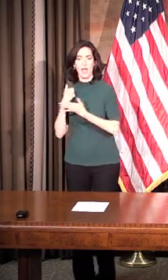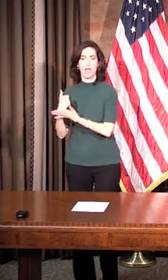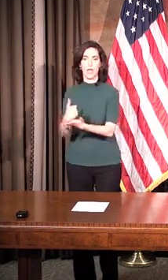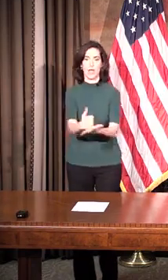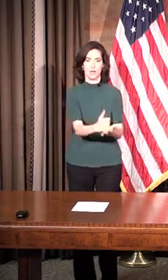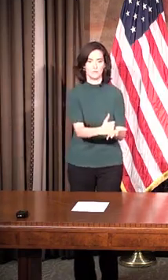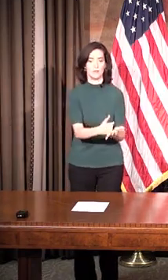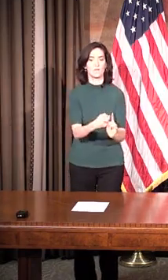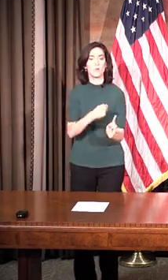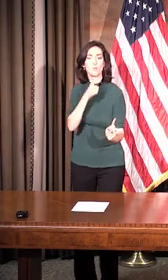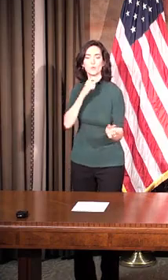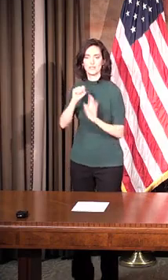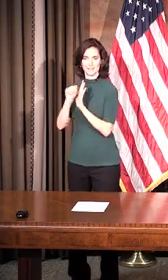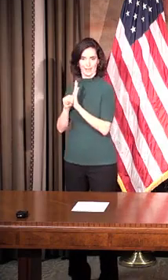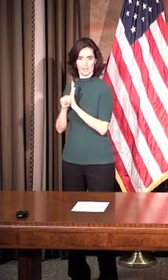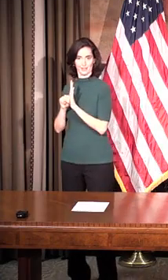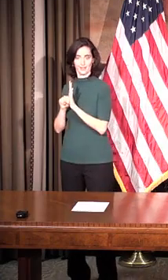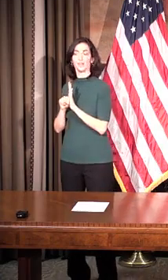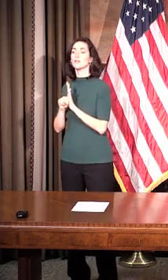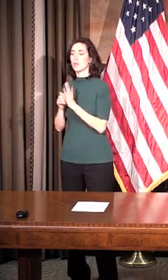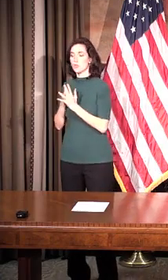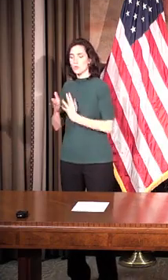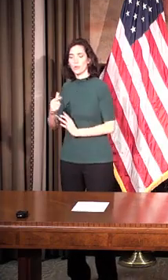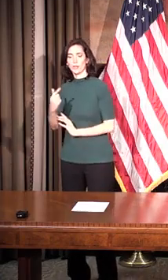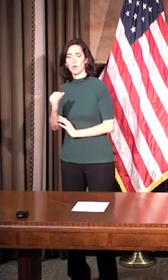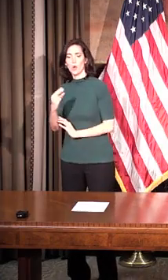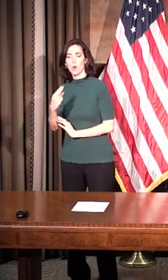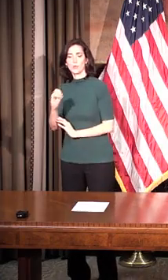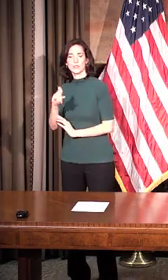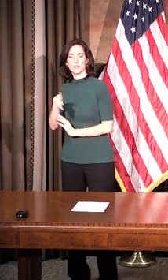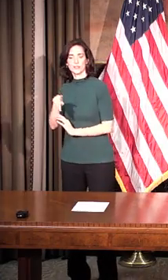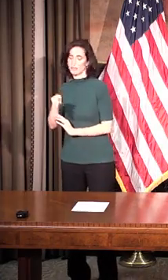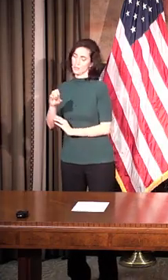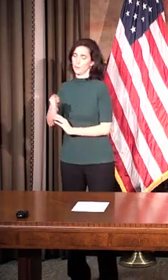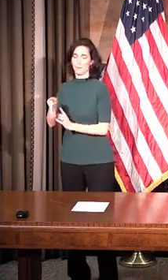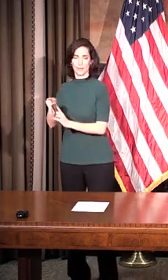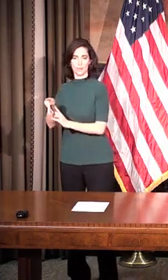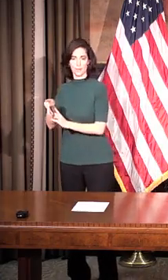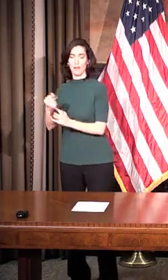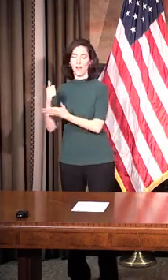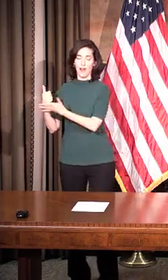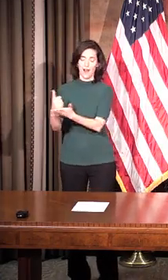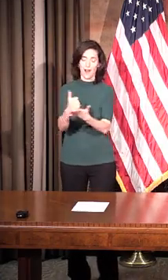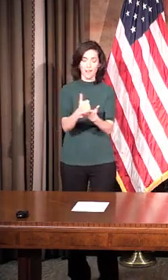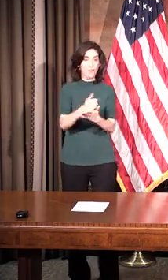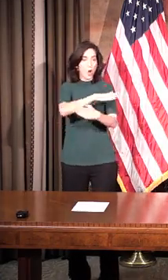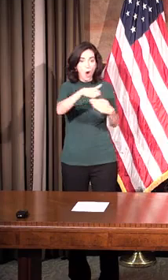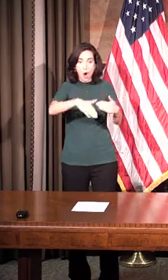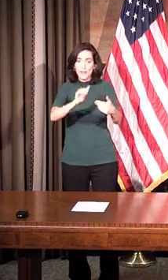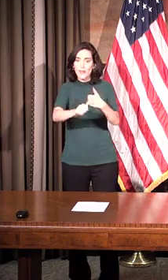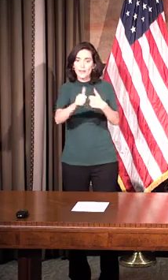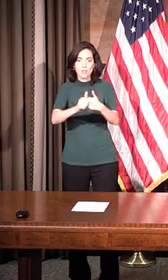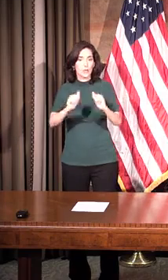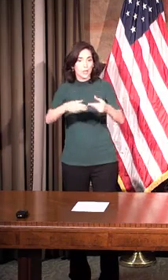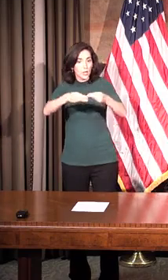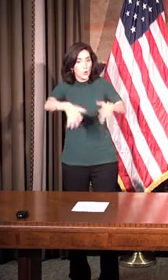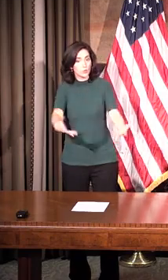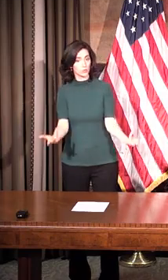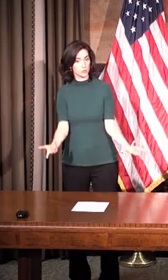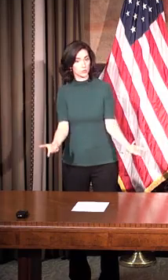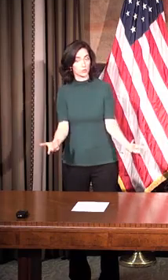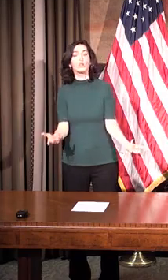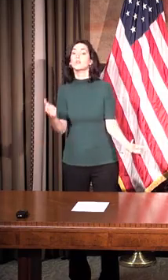state, operating through GOSEP. And so you put all of that at risk, and we again would be the